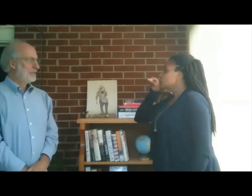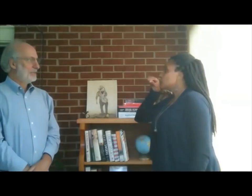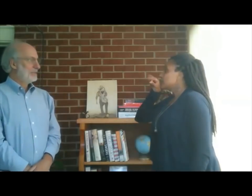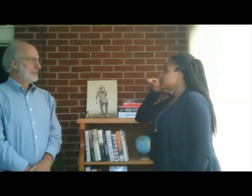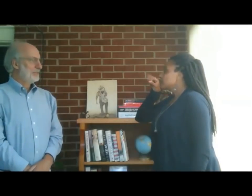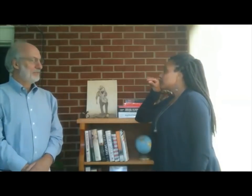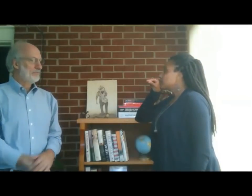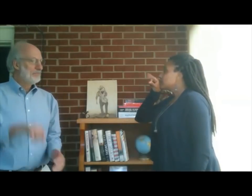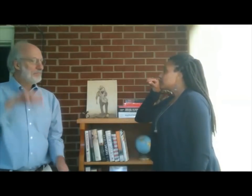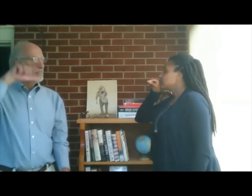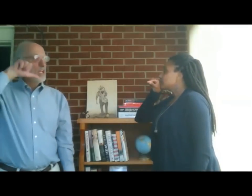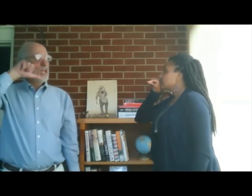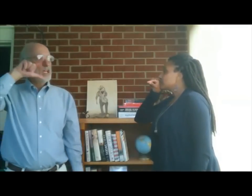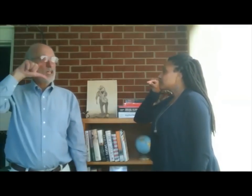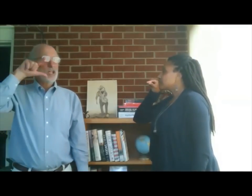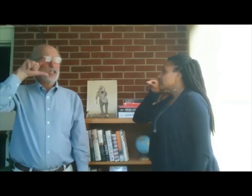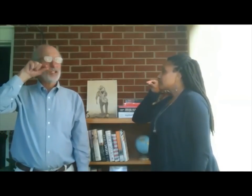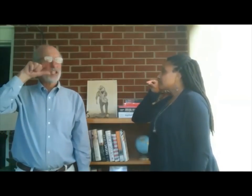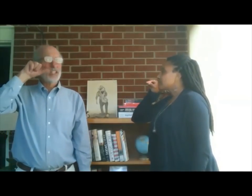Chicken.